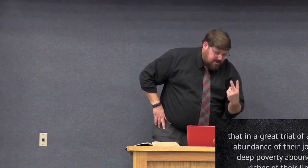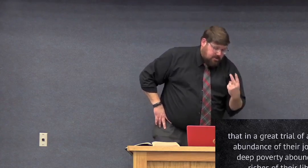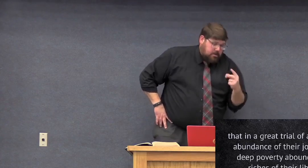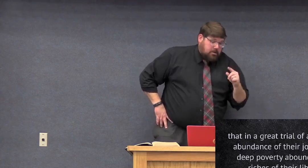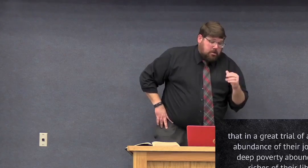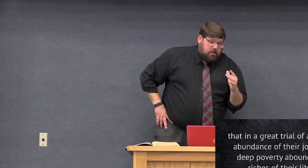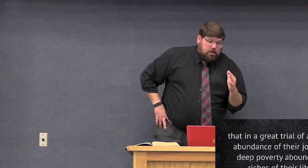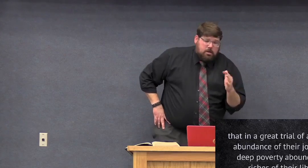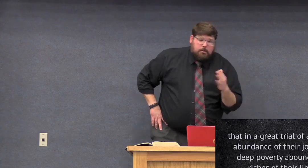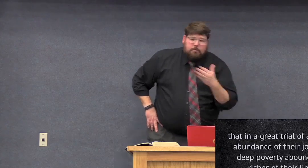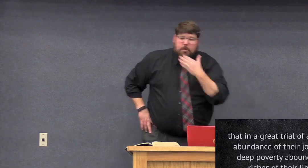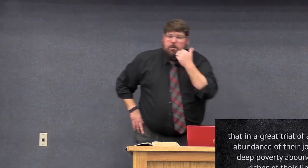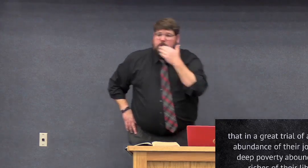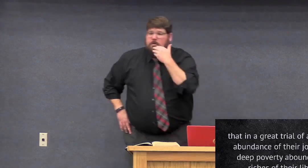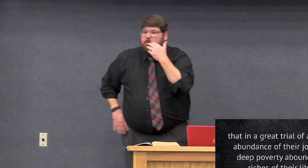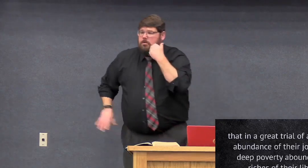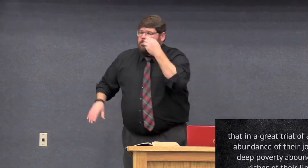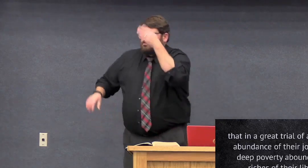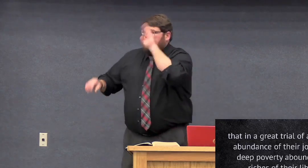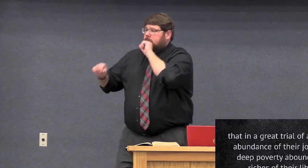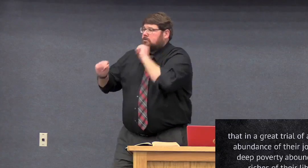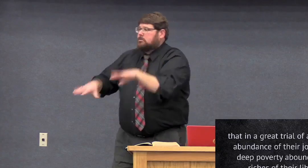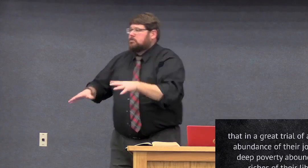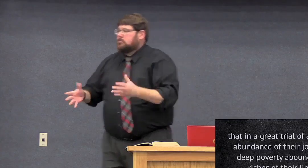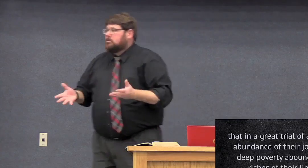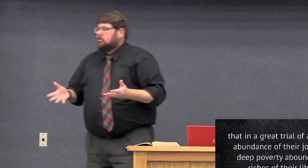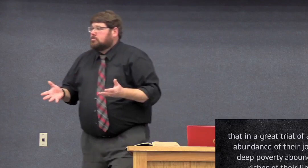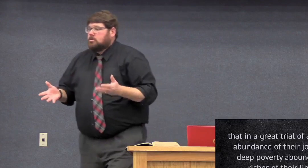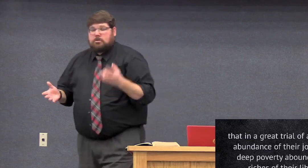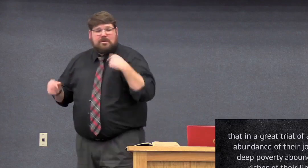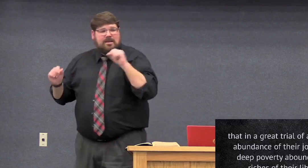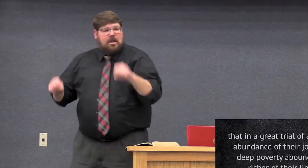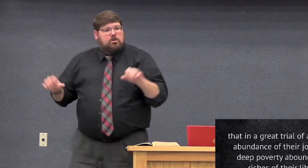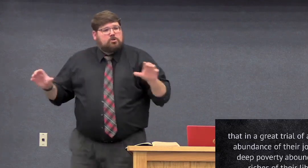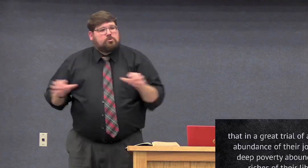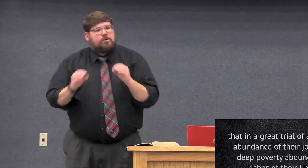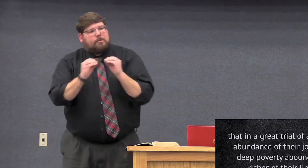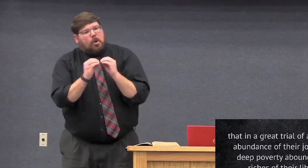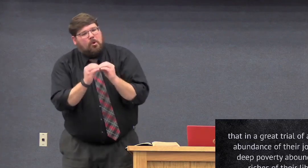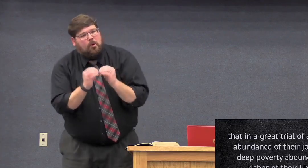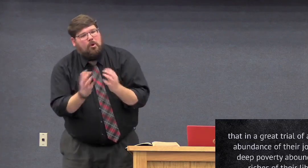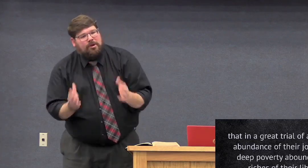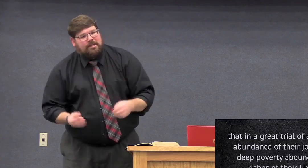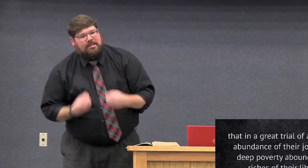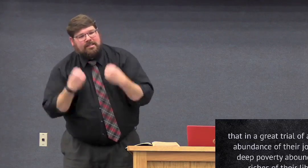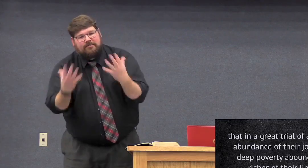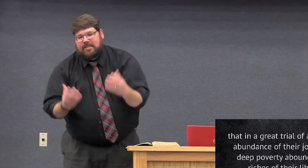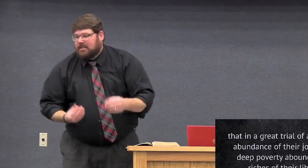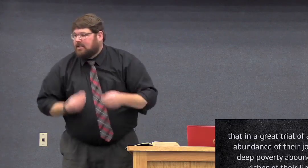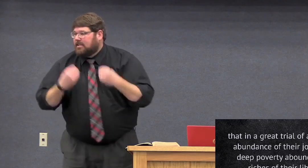prayer, of fasting, so that we could know what to do with our